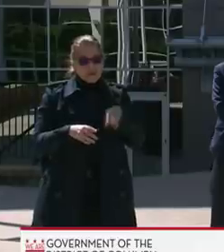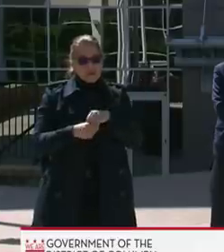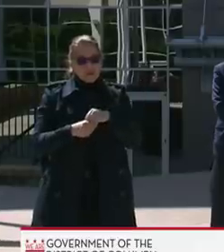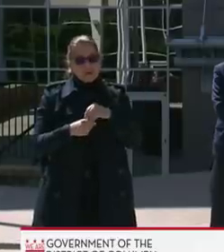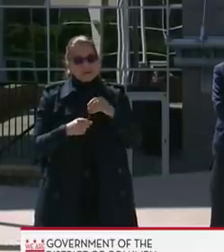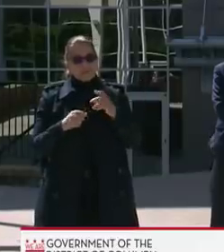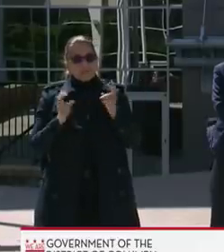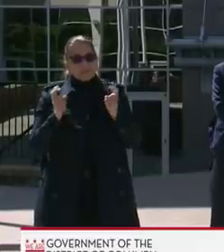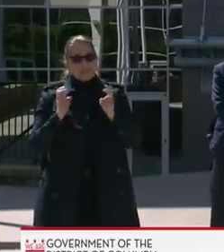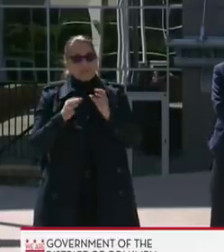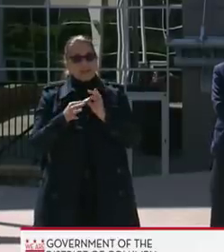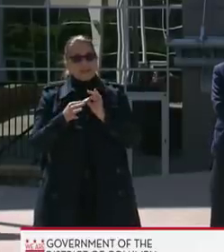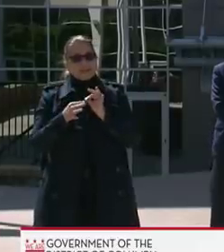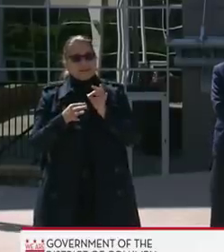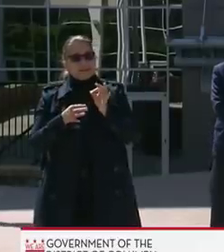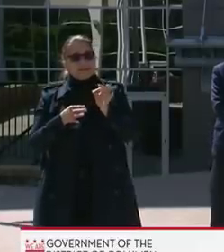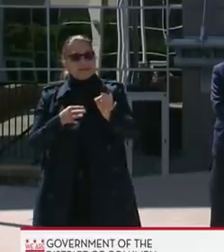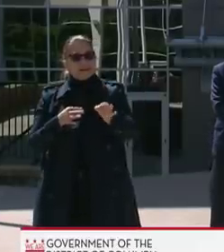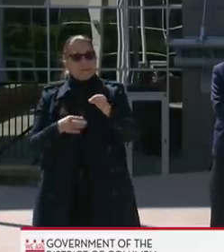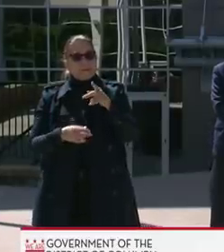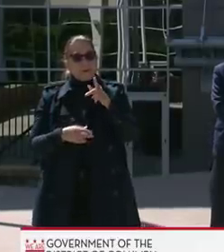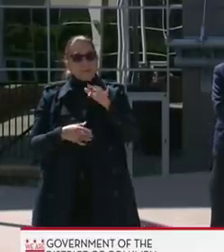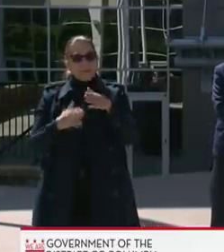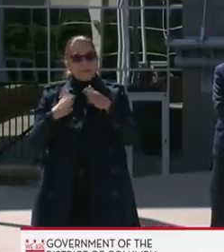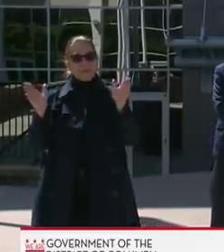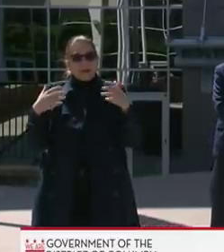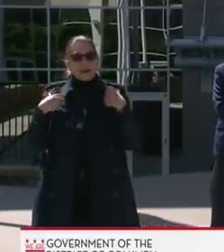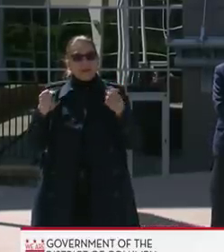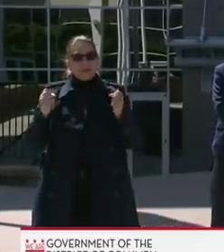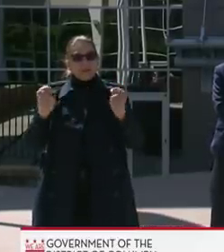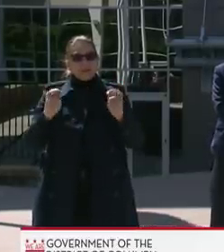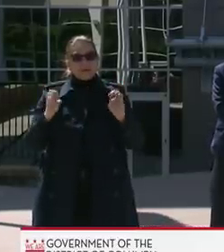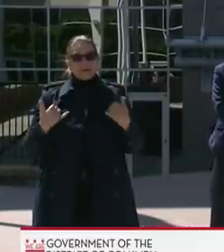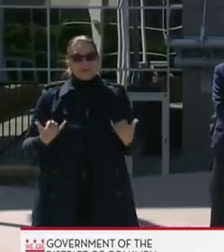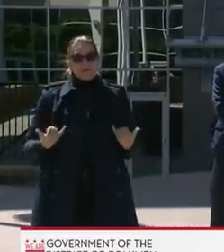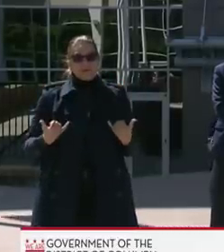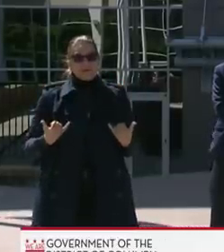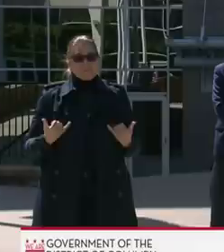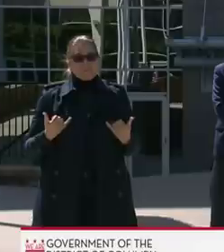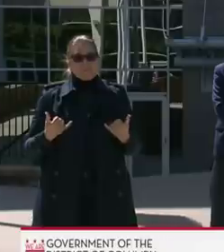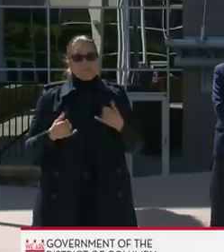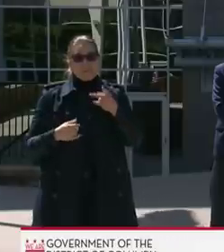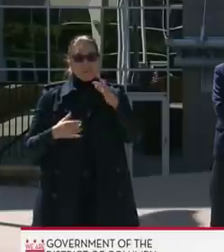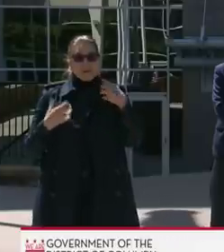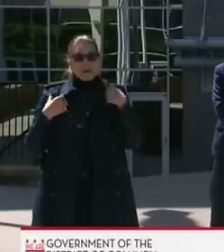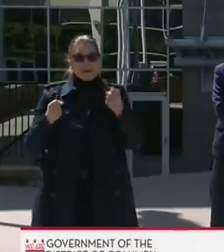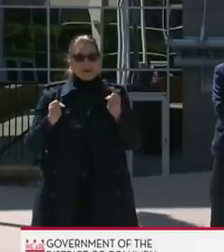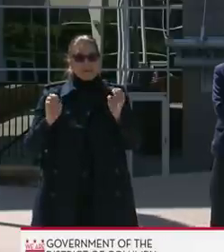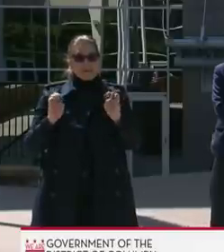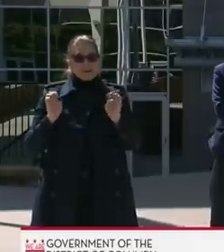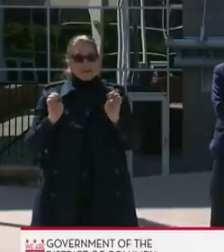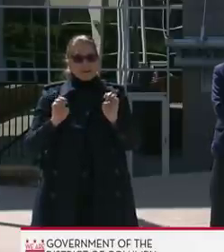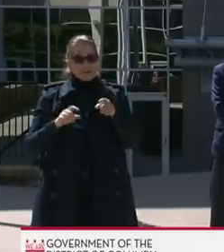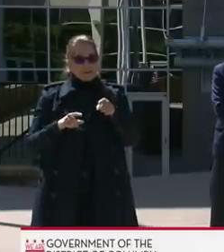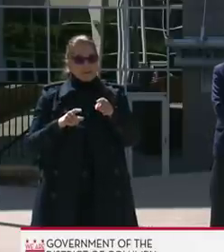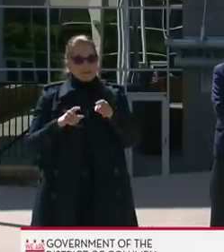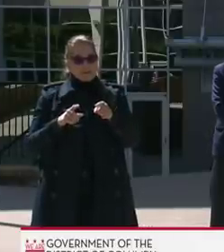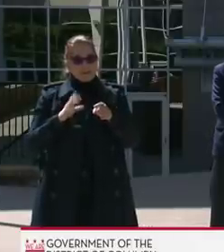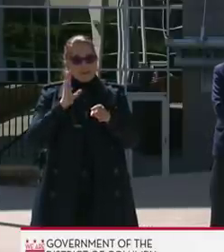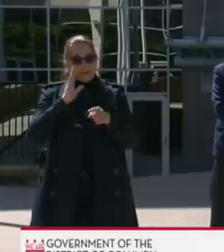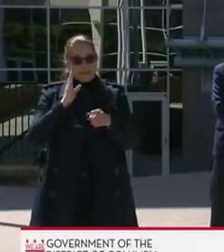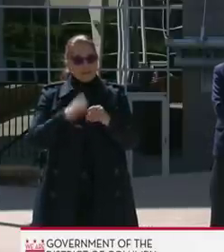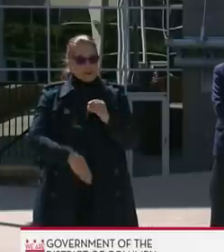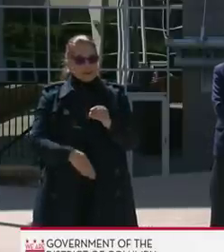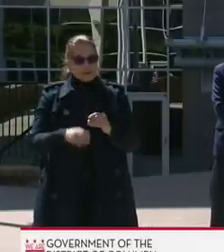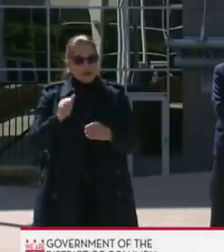emergency. Currently, the public health emergency would have ended on April the 24th. We've asked for an additional 45